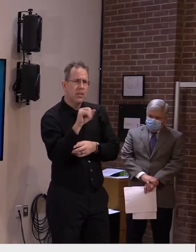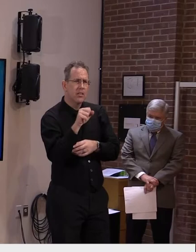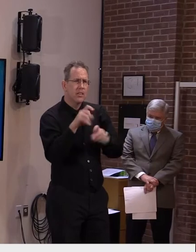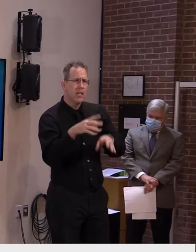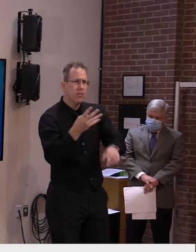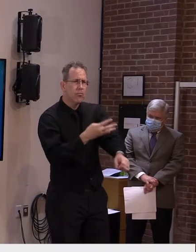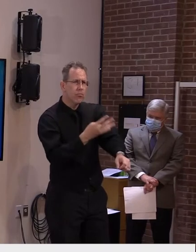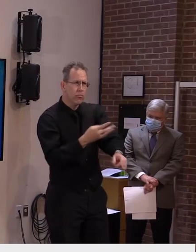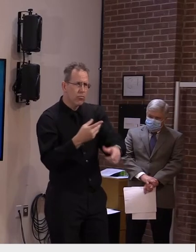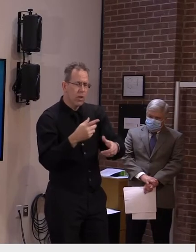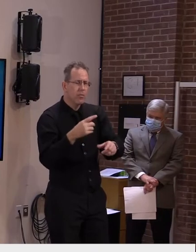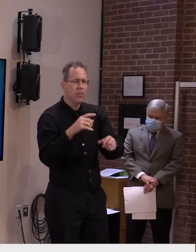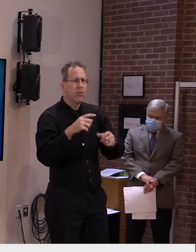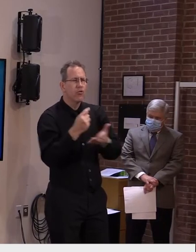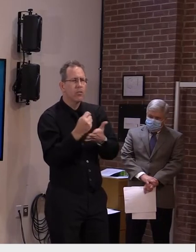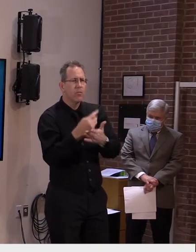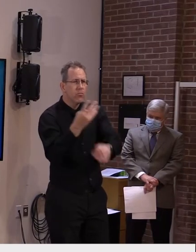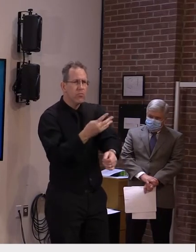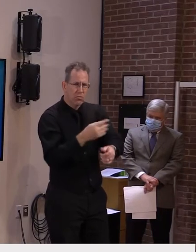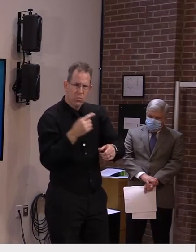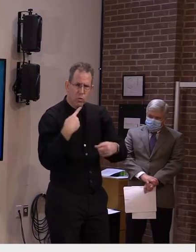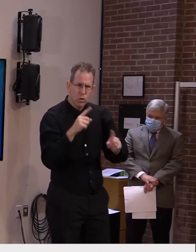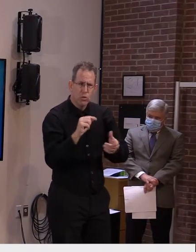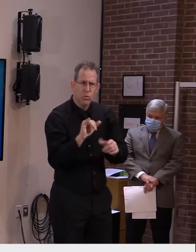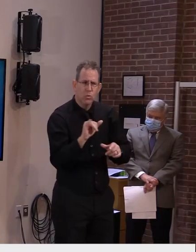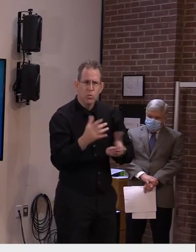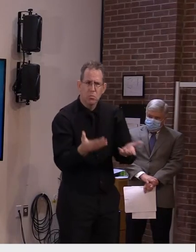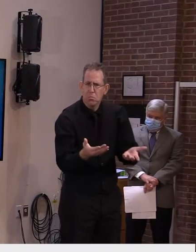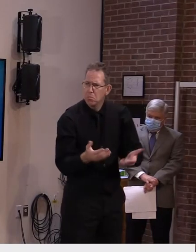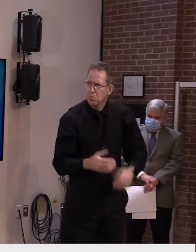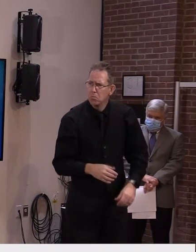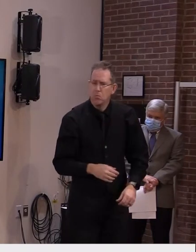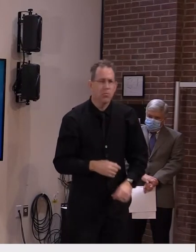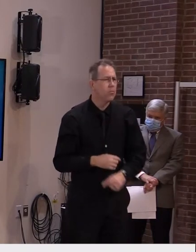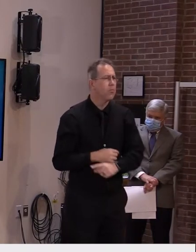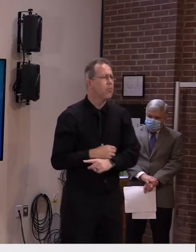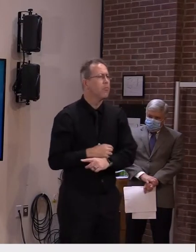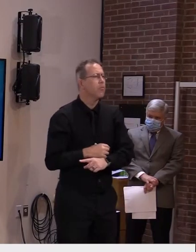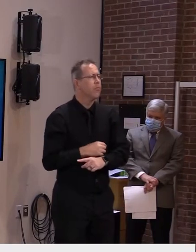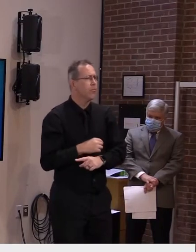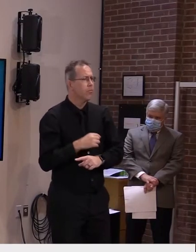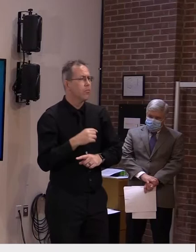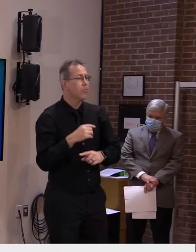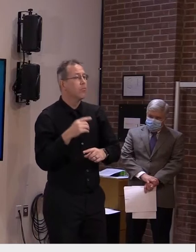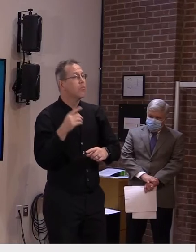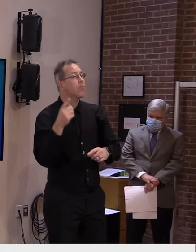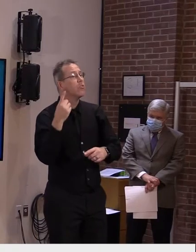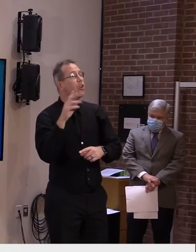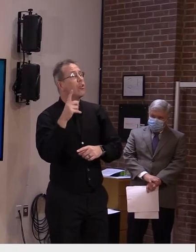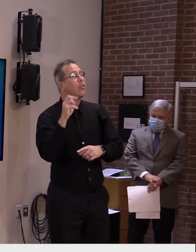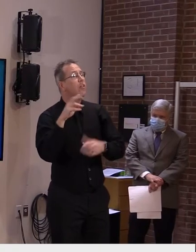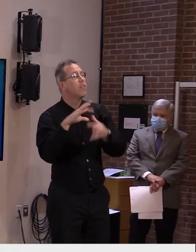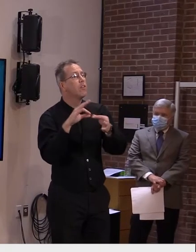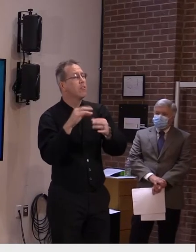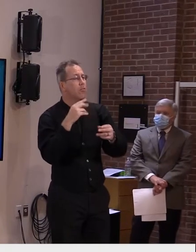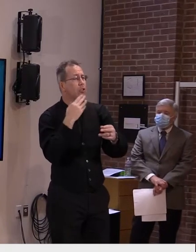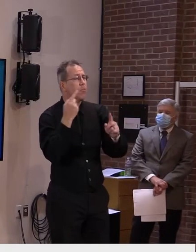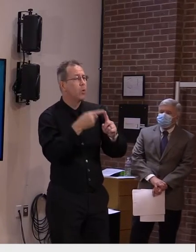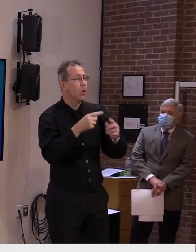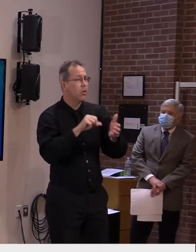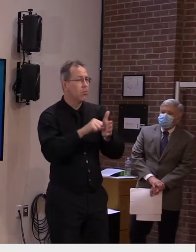of a disconnect between, let's say, someone who doesn't even get tested, who just gets